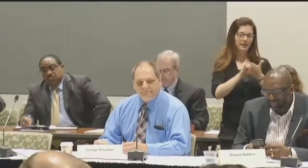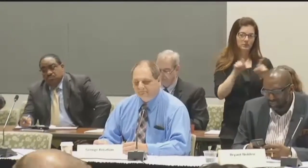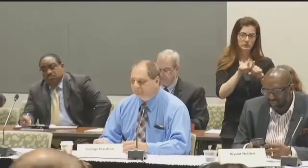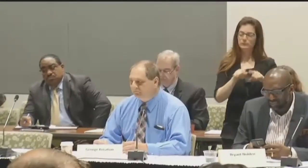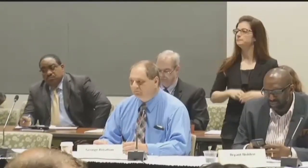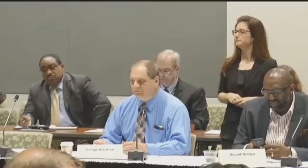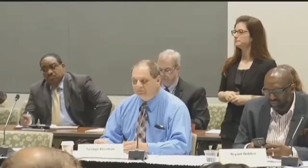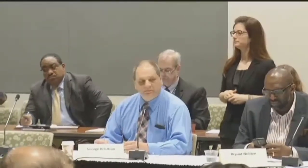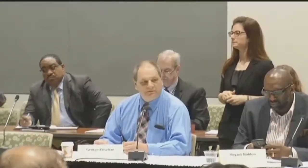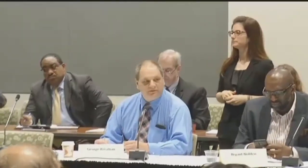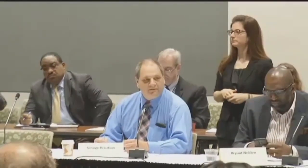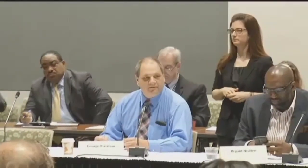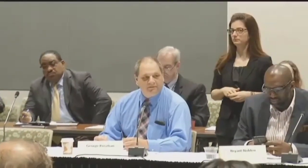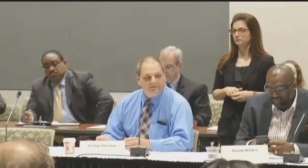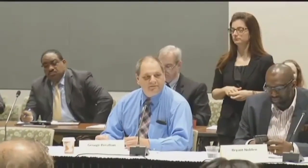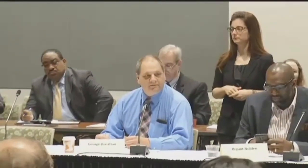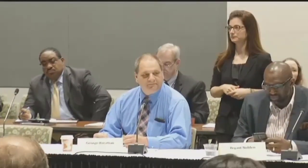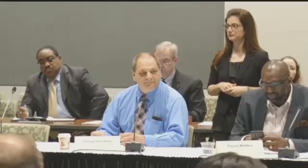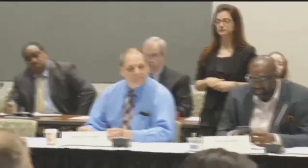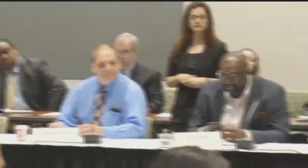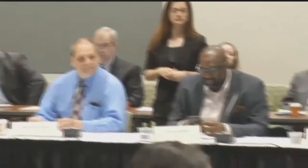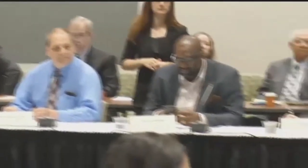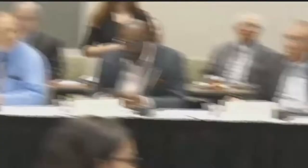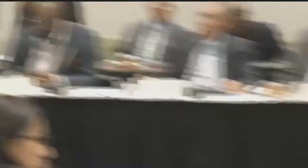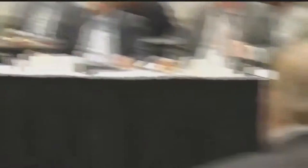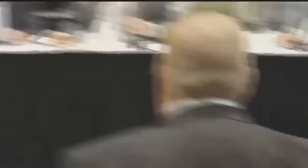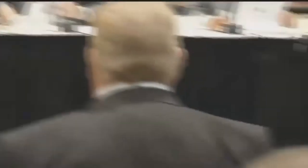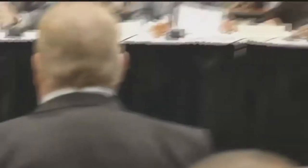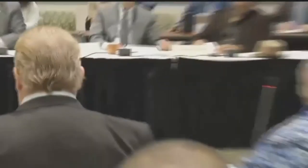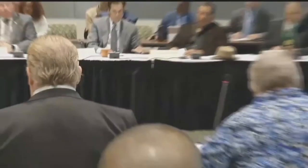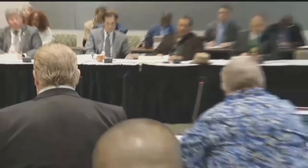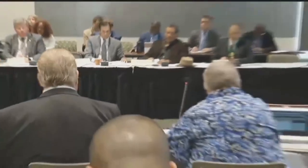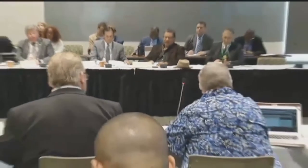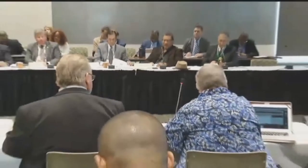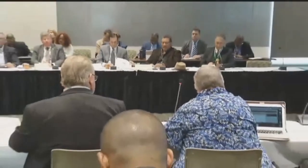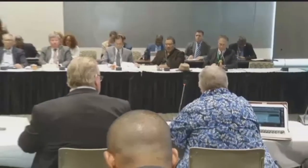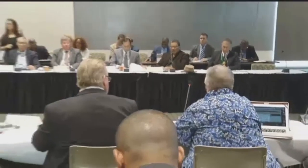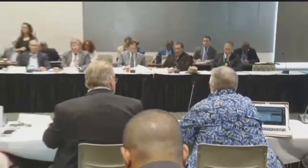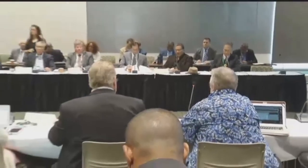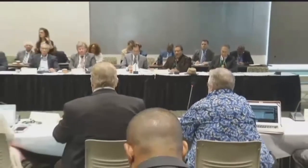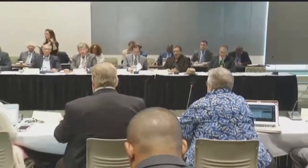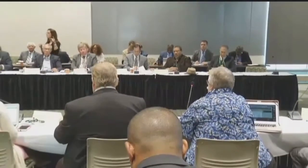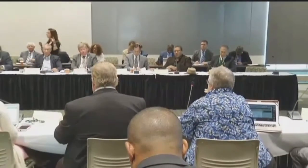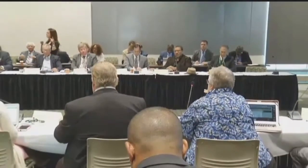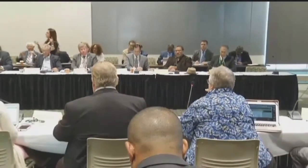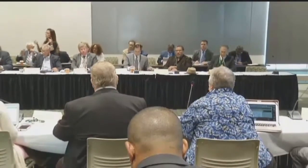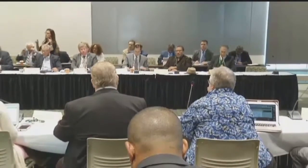Any questions for George? Dr. Sullivan? George, I've got a few questions.